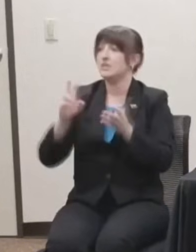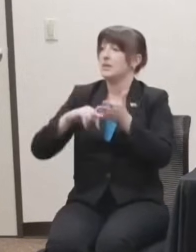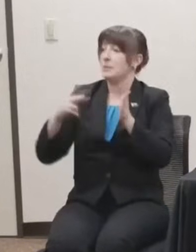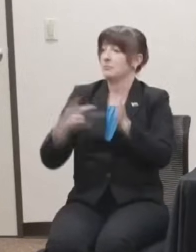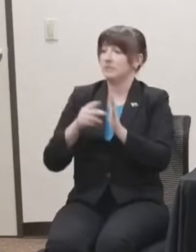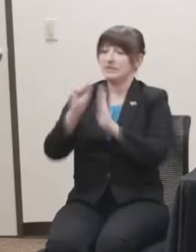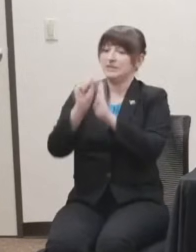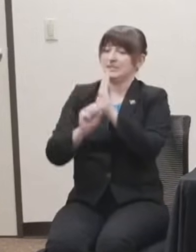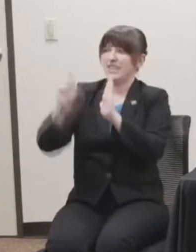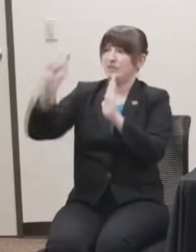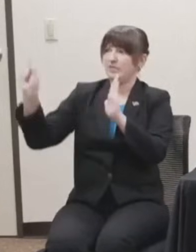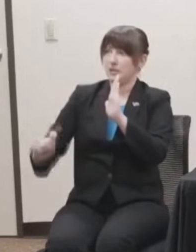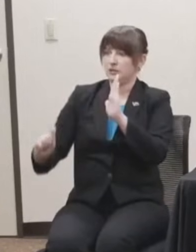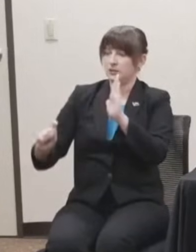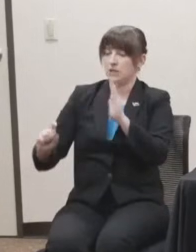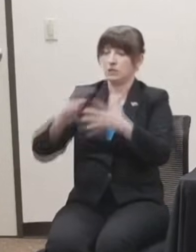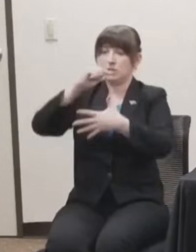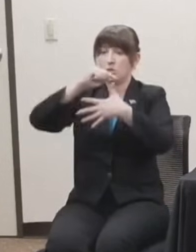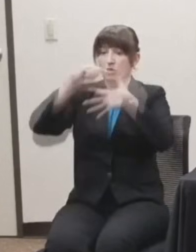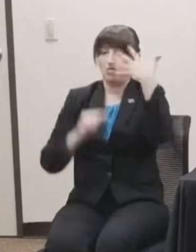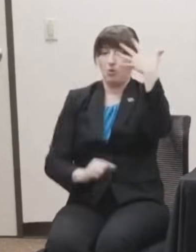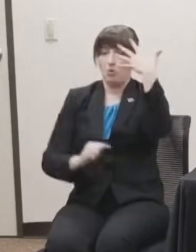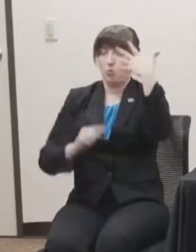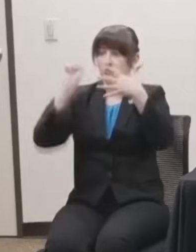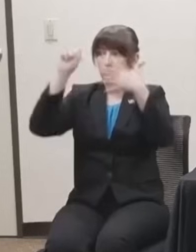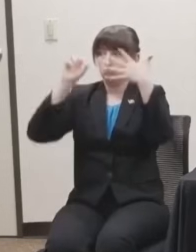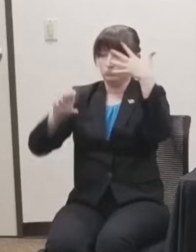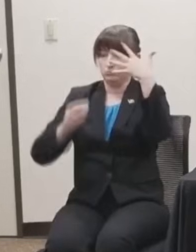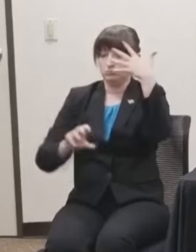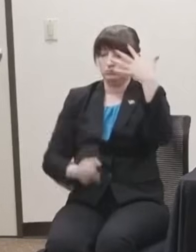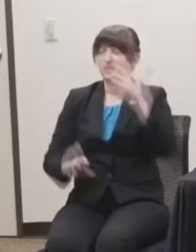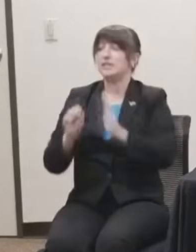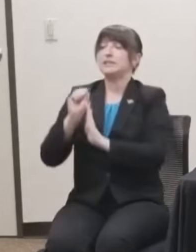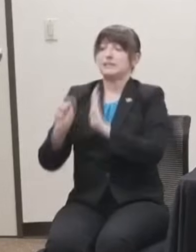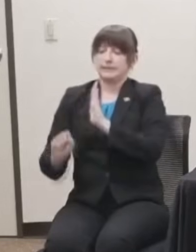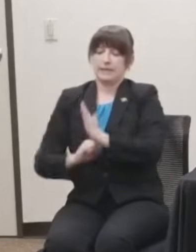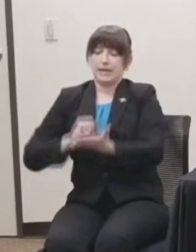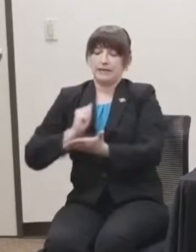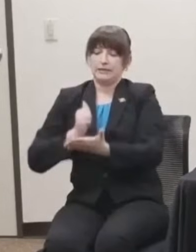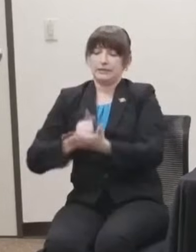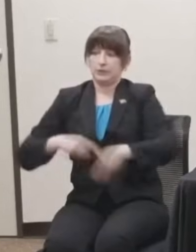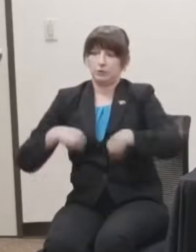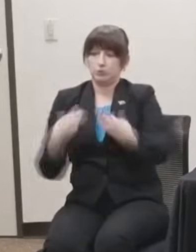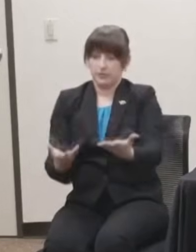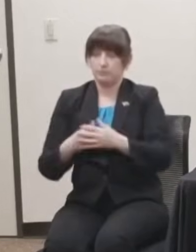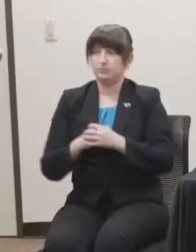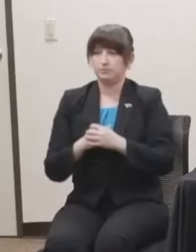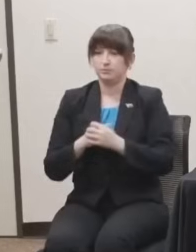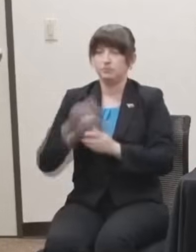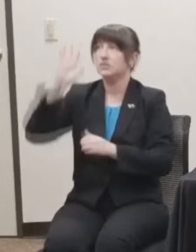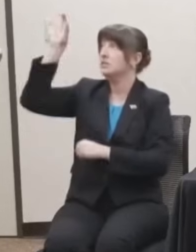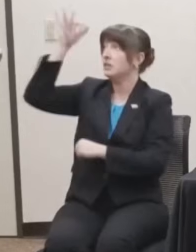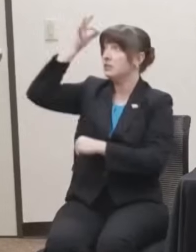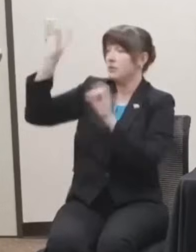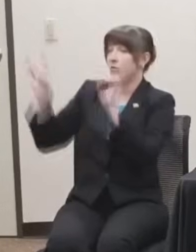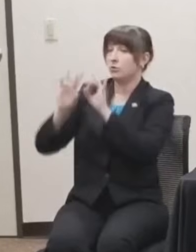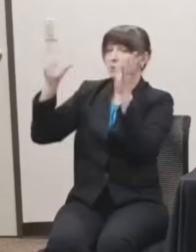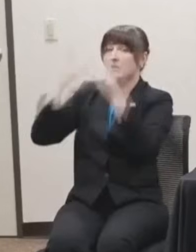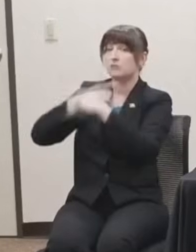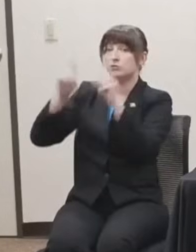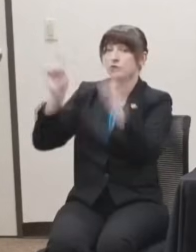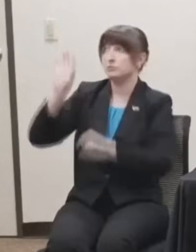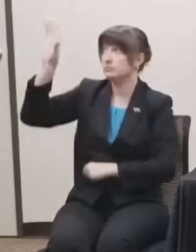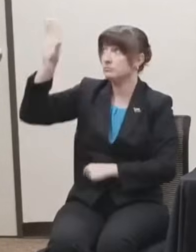counties and state-based assistance. On the federal disaster declaration, for the time being,